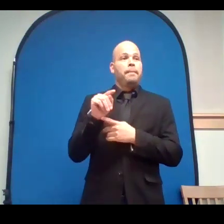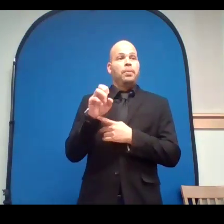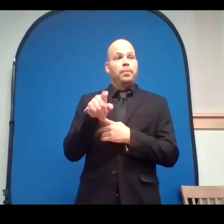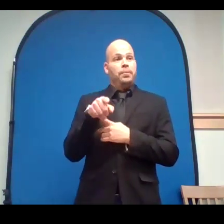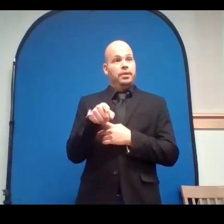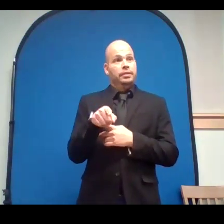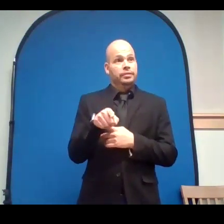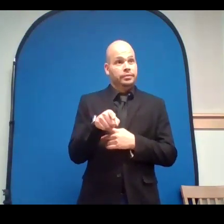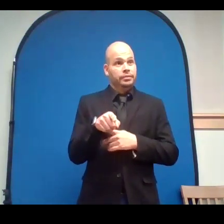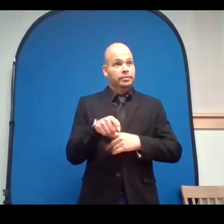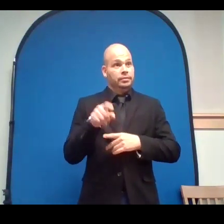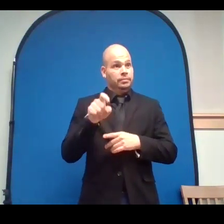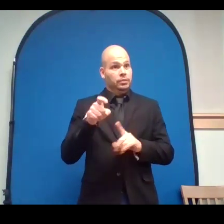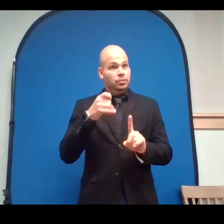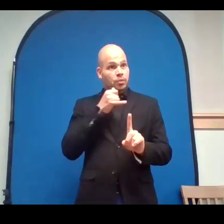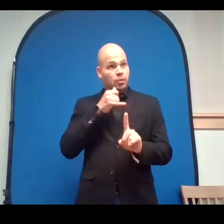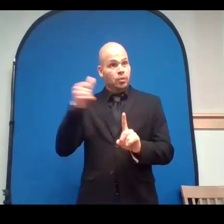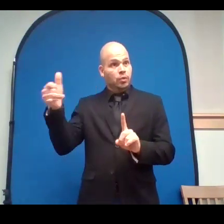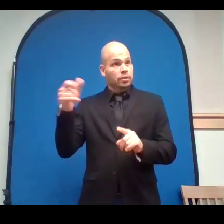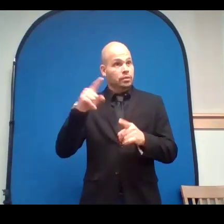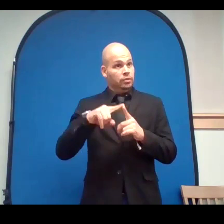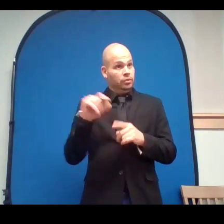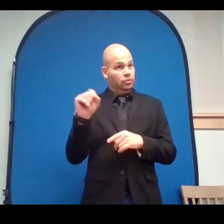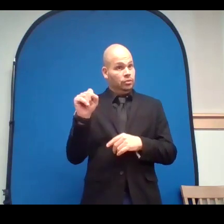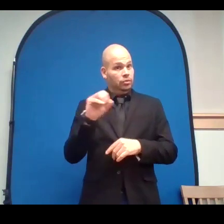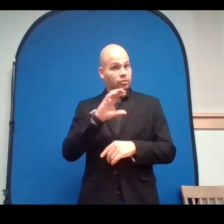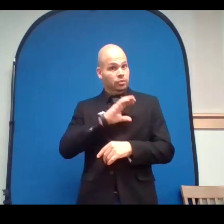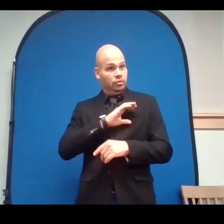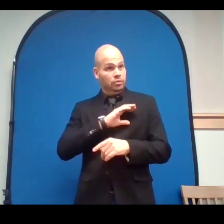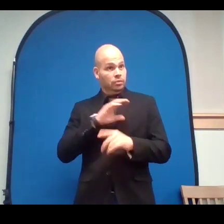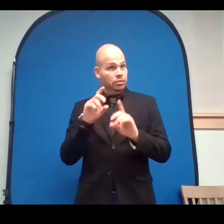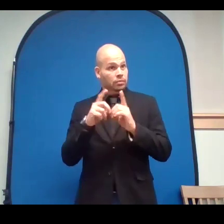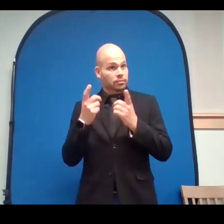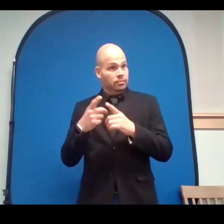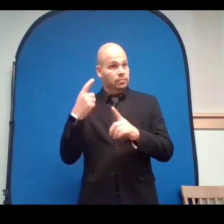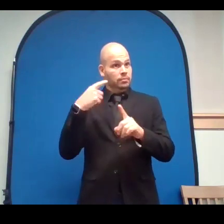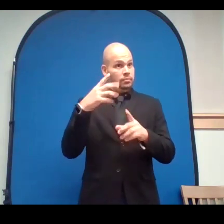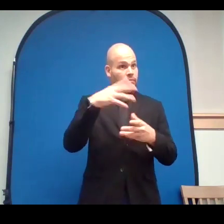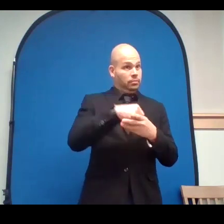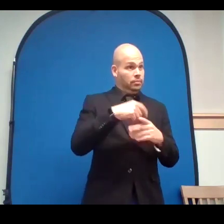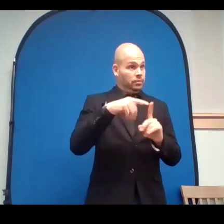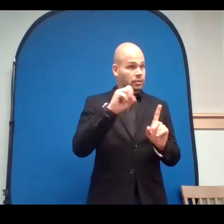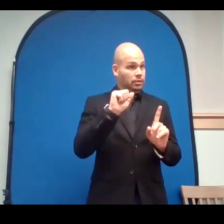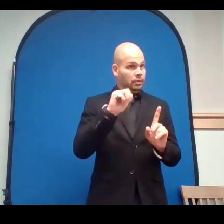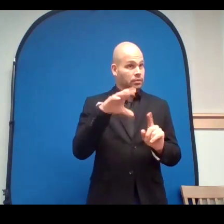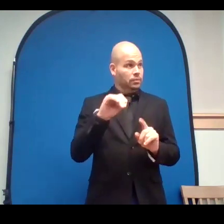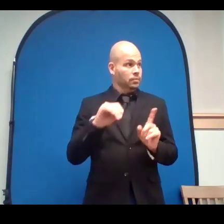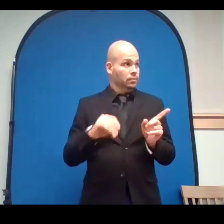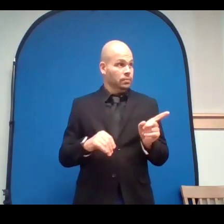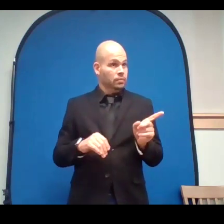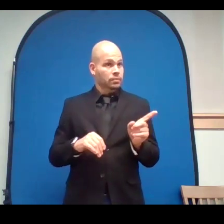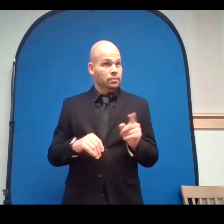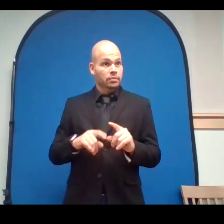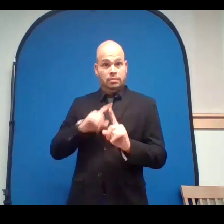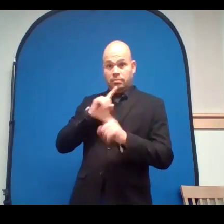Saginaw PD, Saginaw Sheriff's Office, and Saco PD, right? Yeah, that